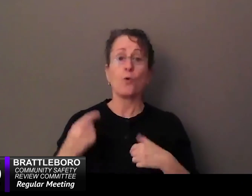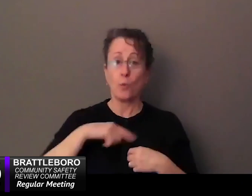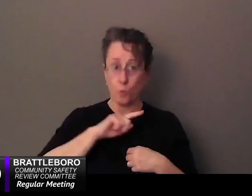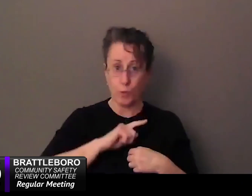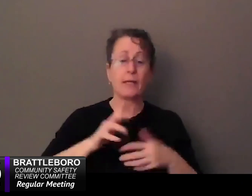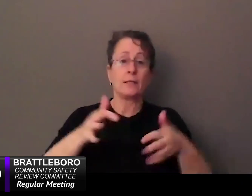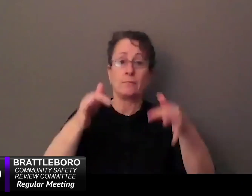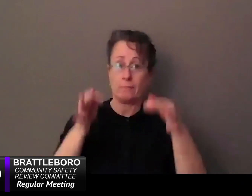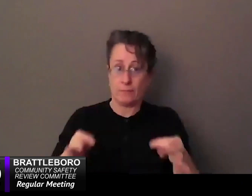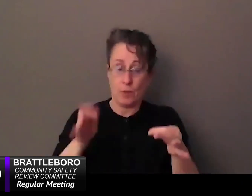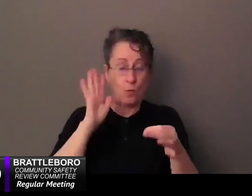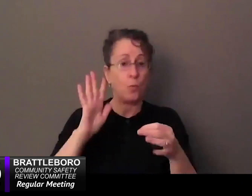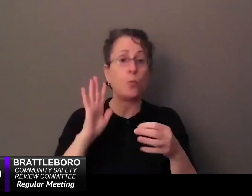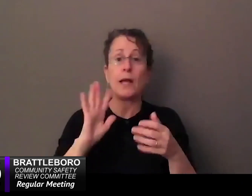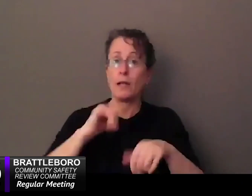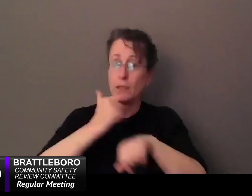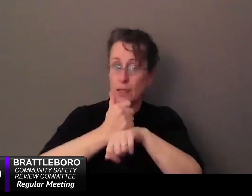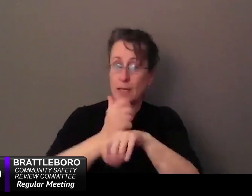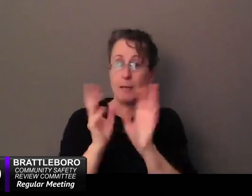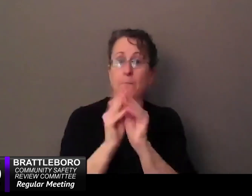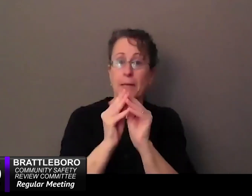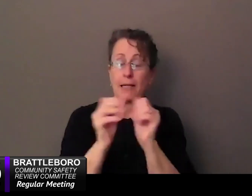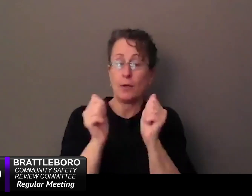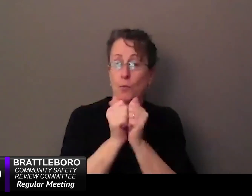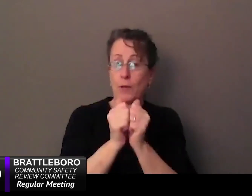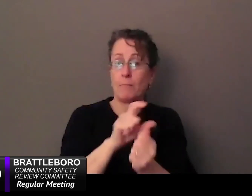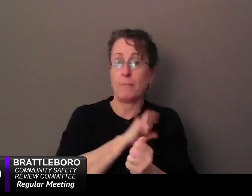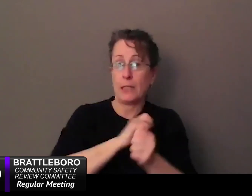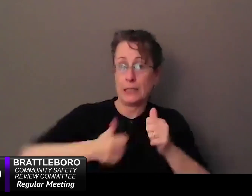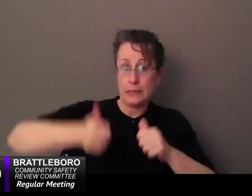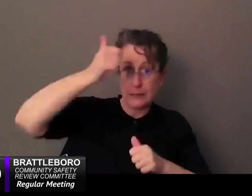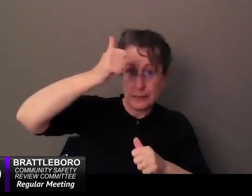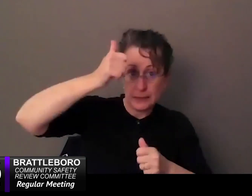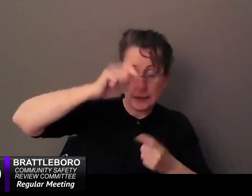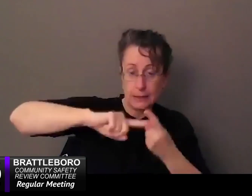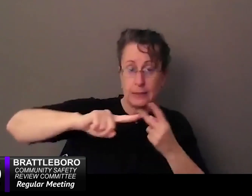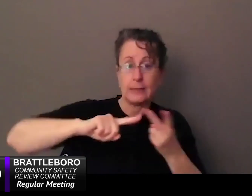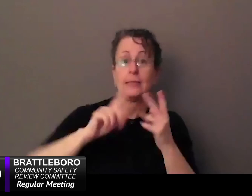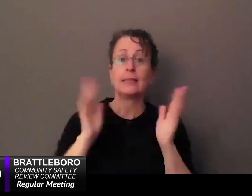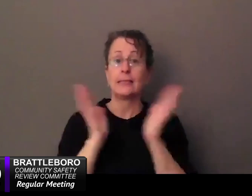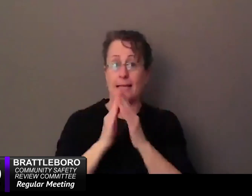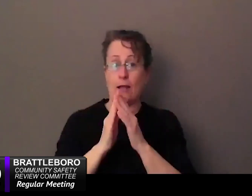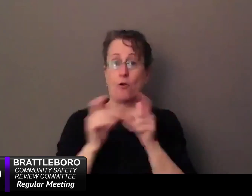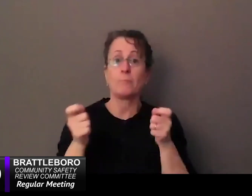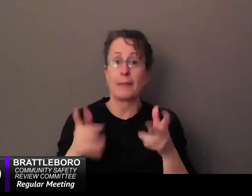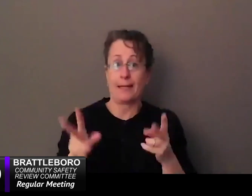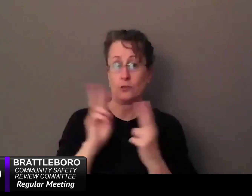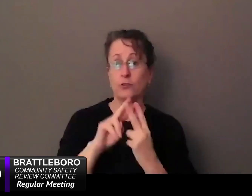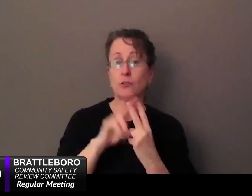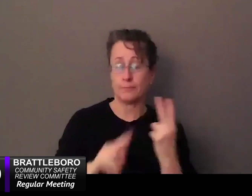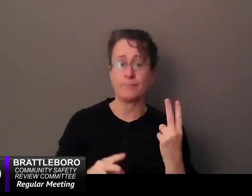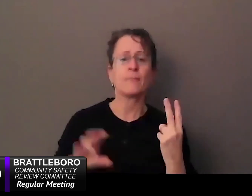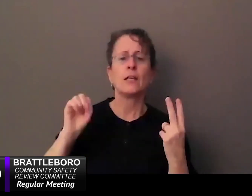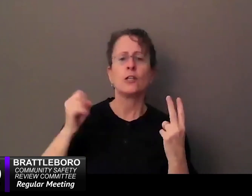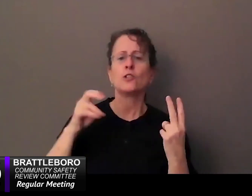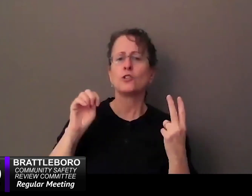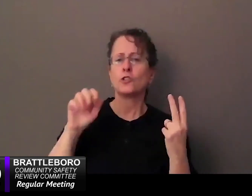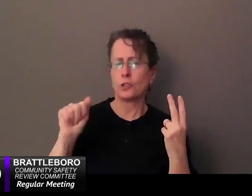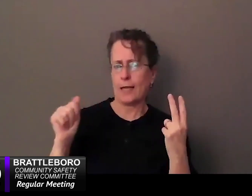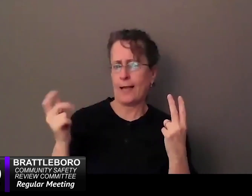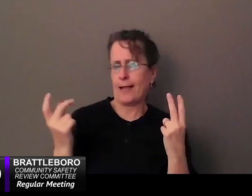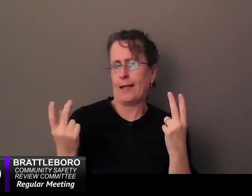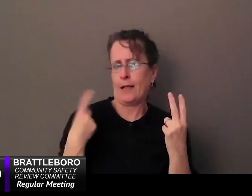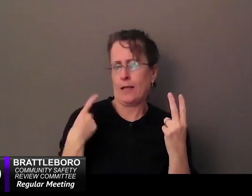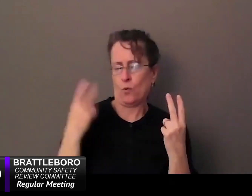police chief and the town manager. So that's something that Shay and I will do. And that will